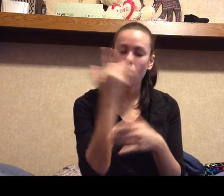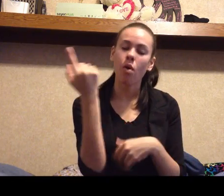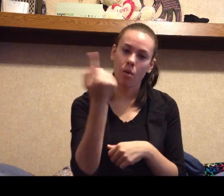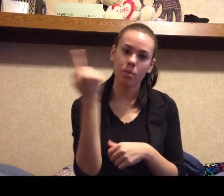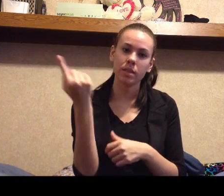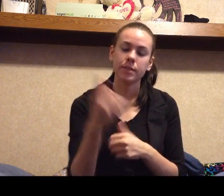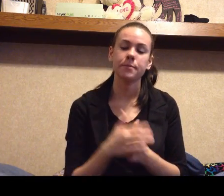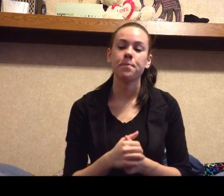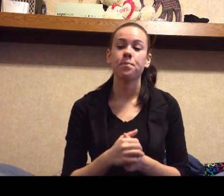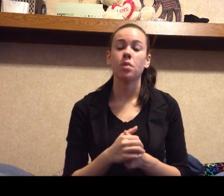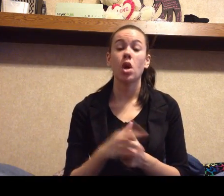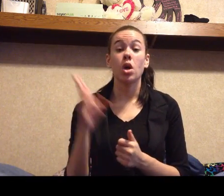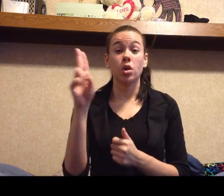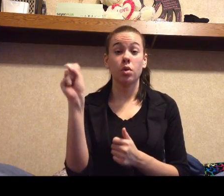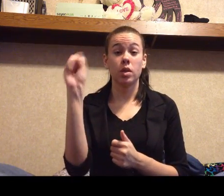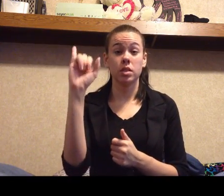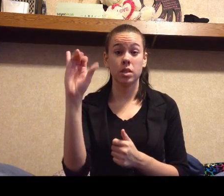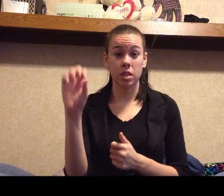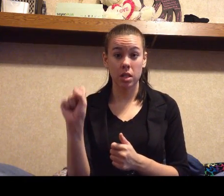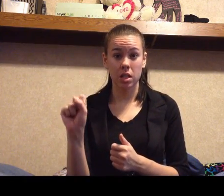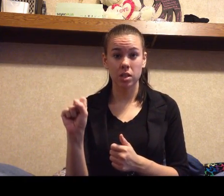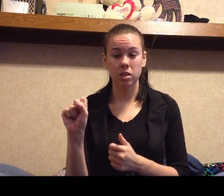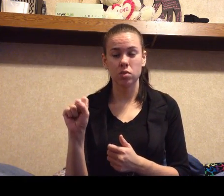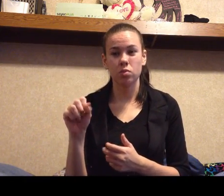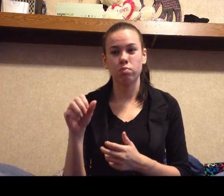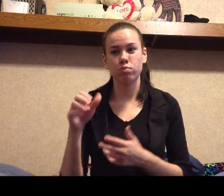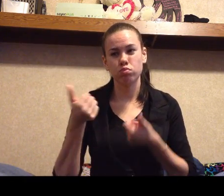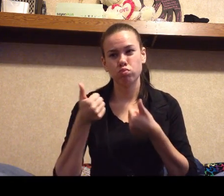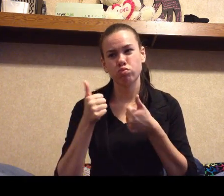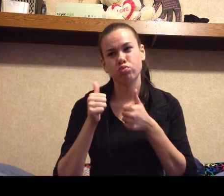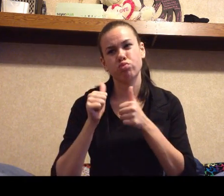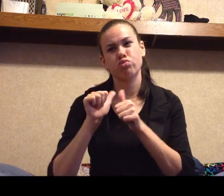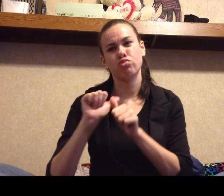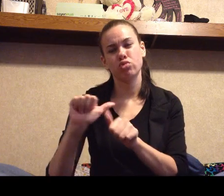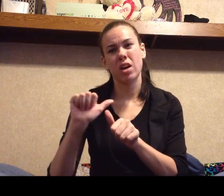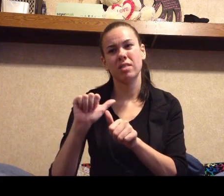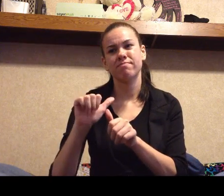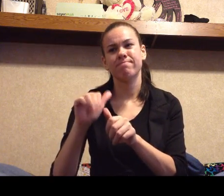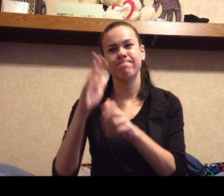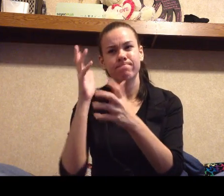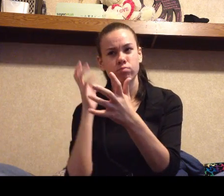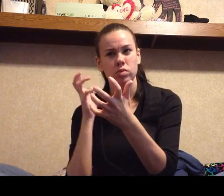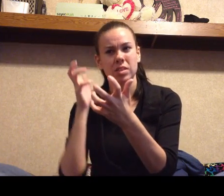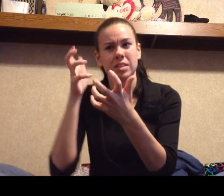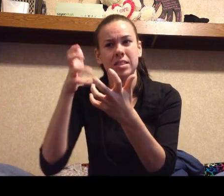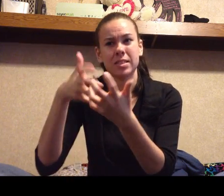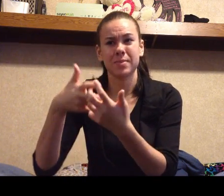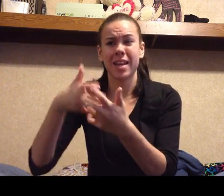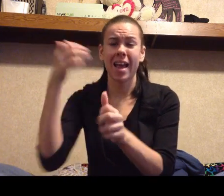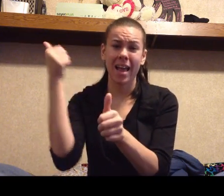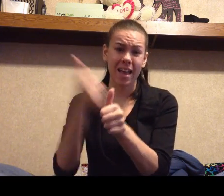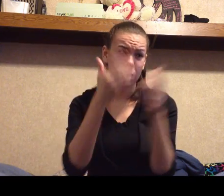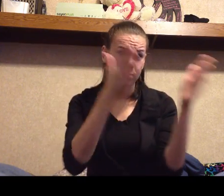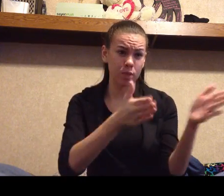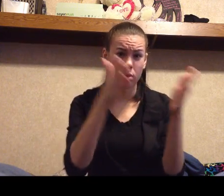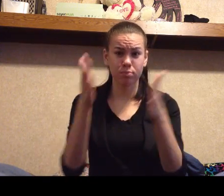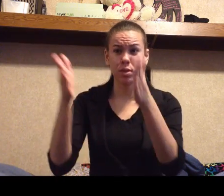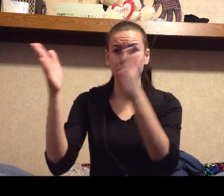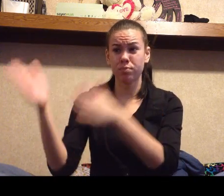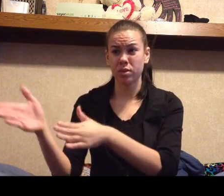USCIS will make every effort to make reasonable accommodations for applicants with disabilities who need modifications to